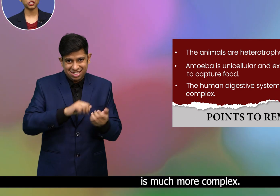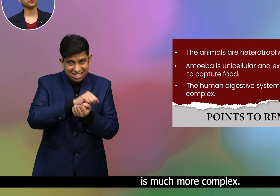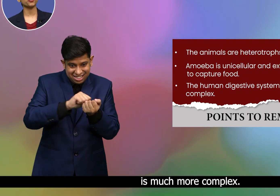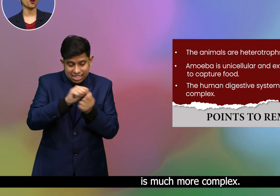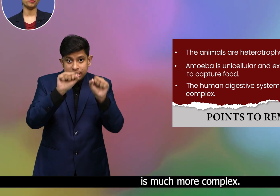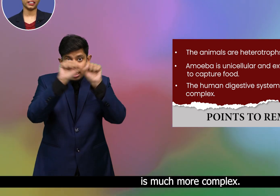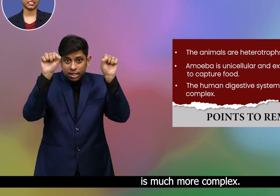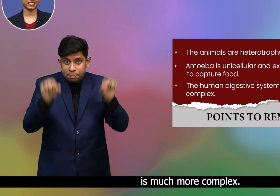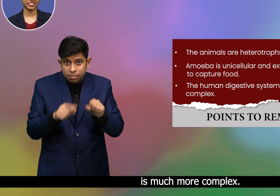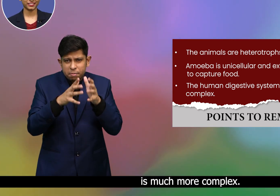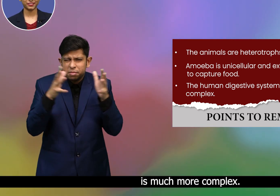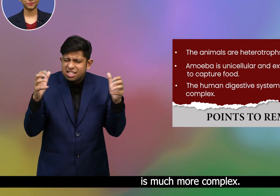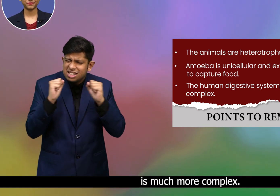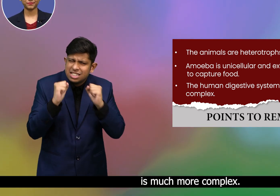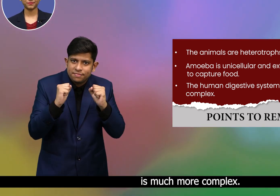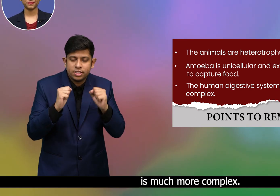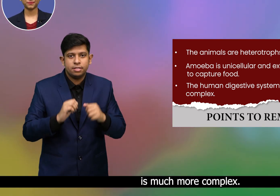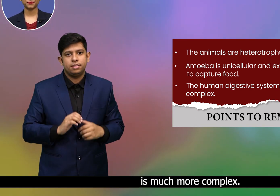is much more complex.